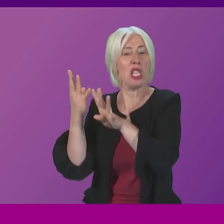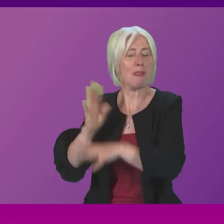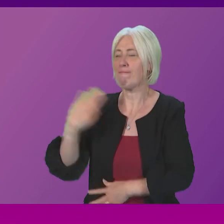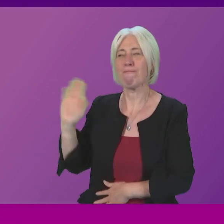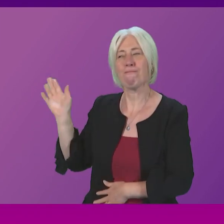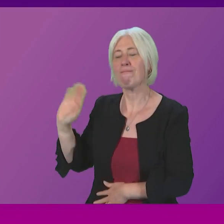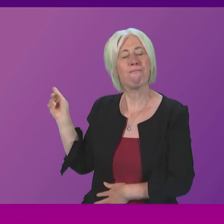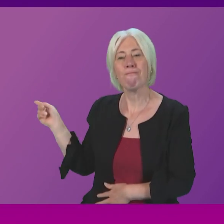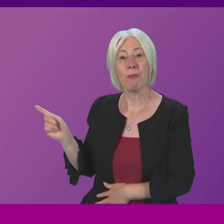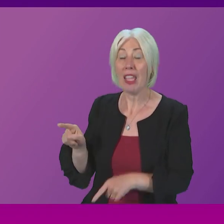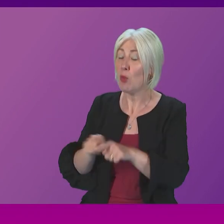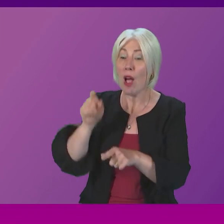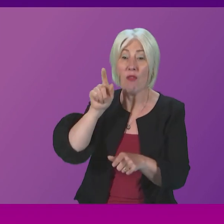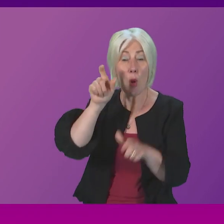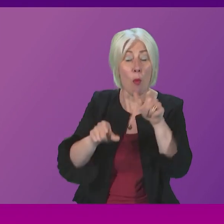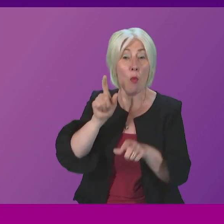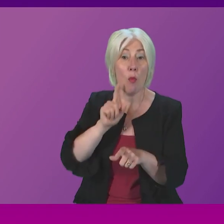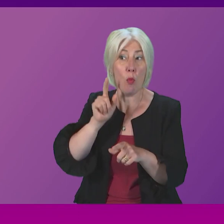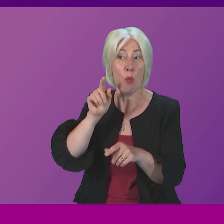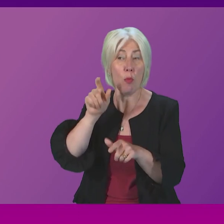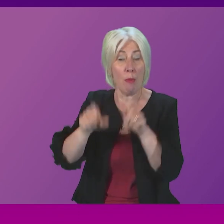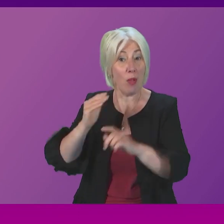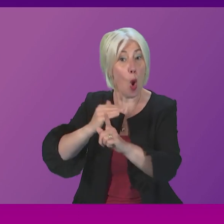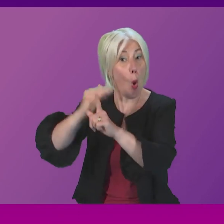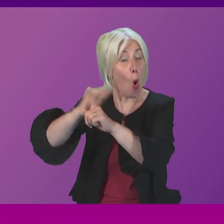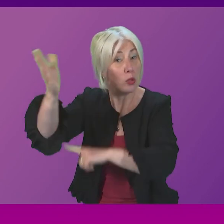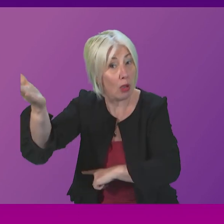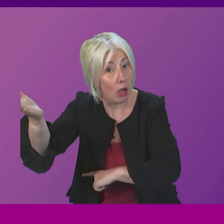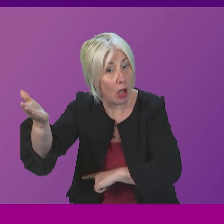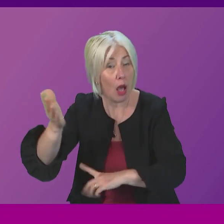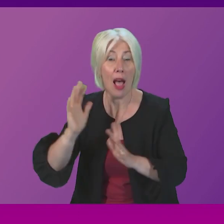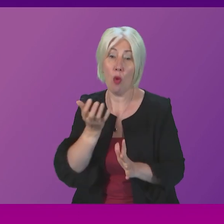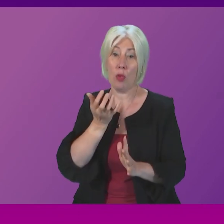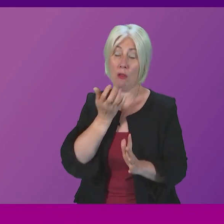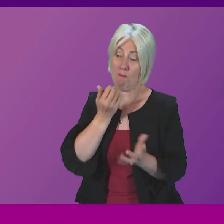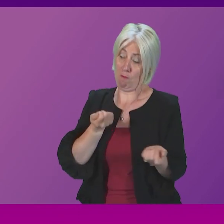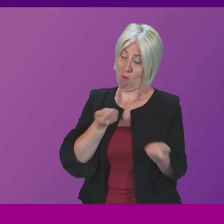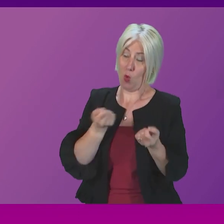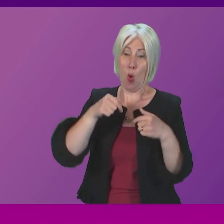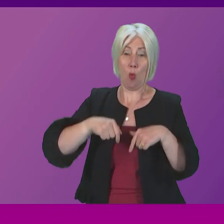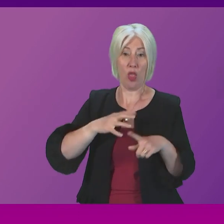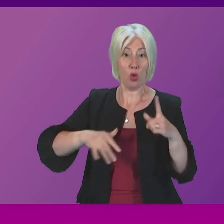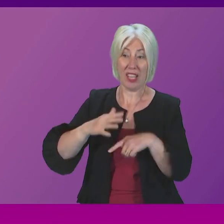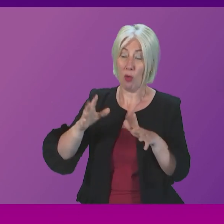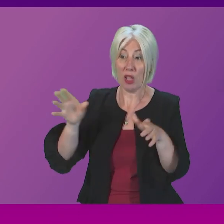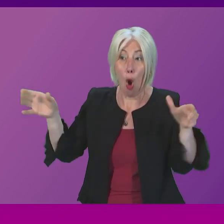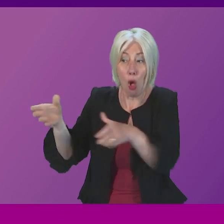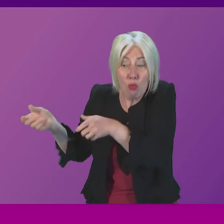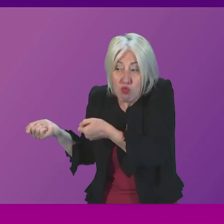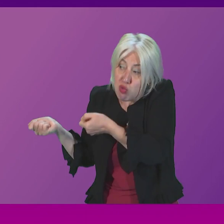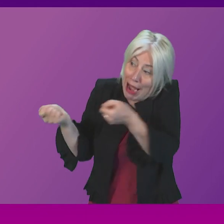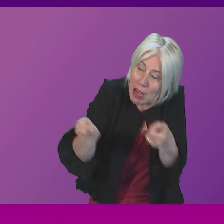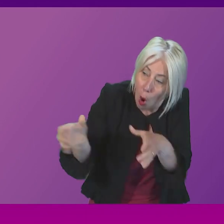includes individuals from an older age. Because the way that we can be a more tolerant society is to bring everybody with us.